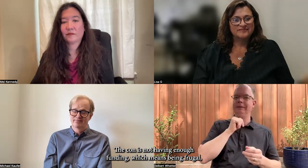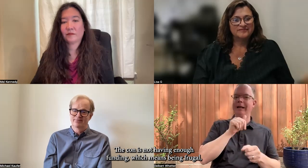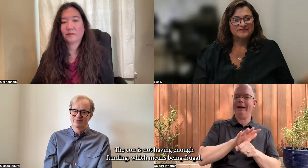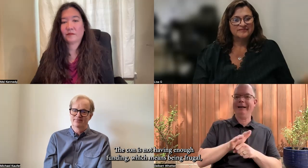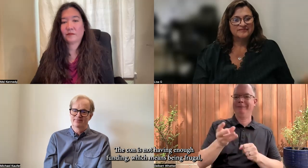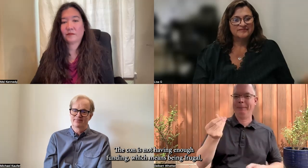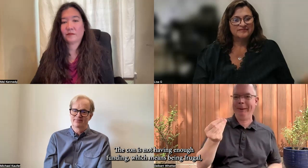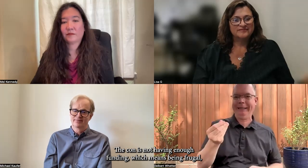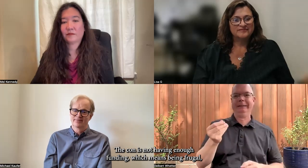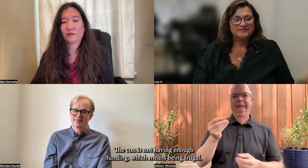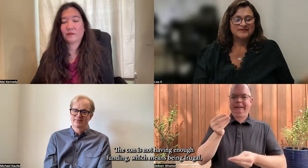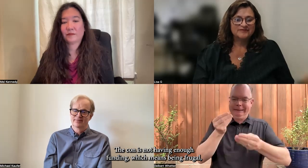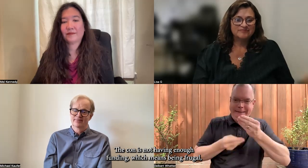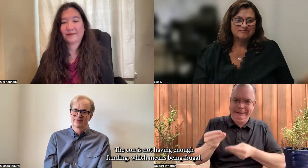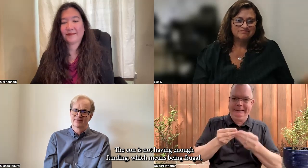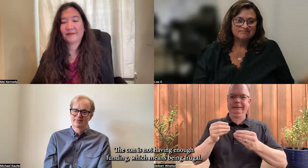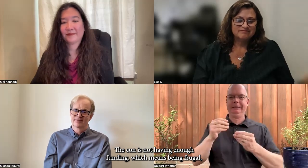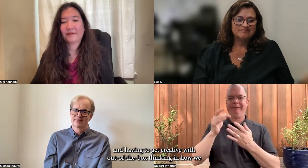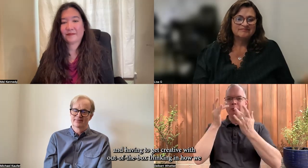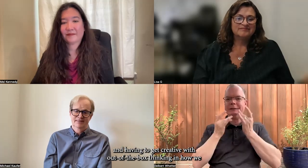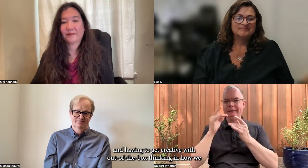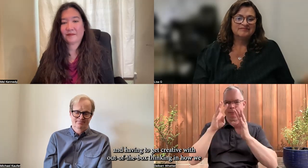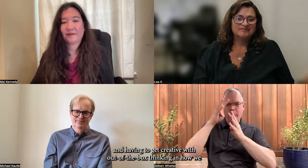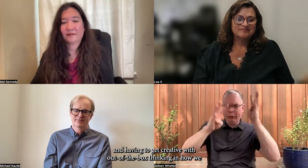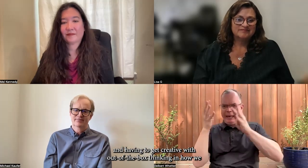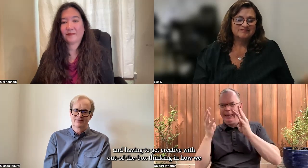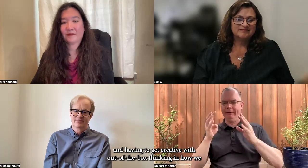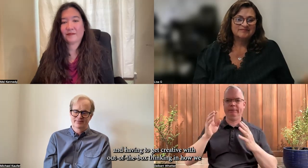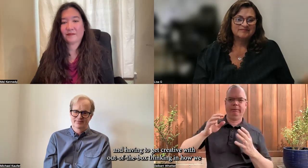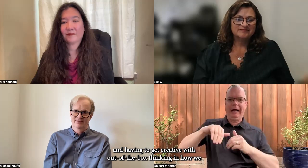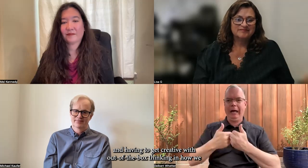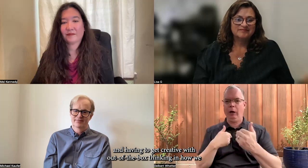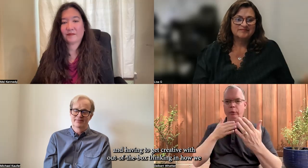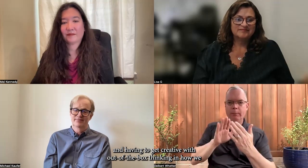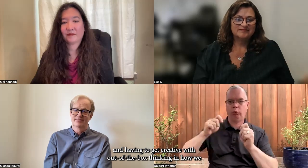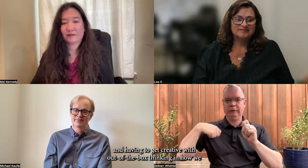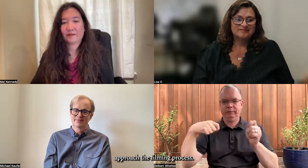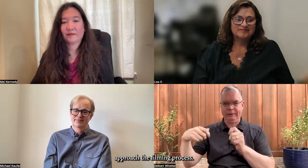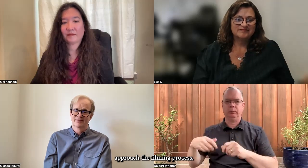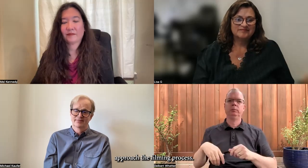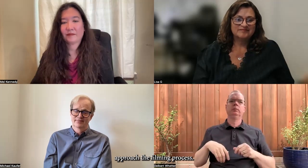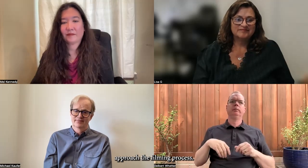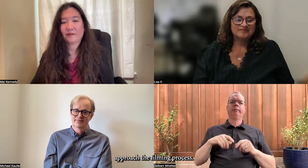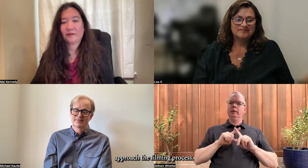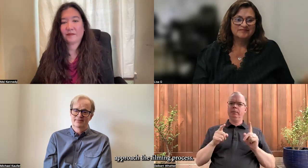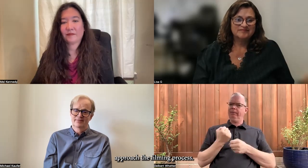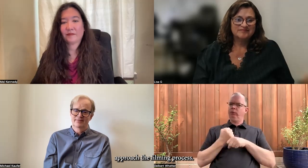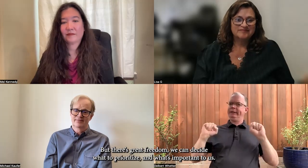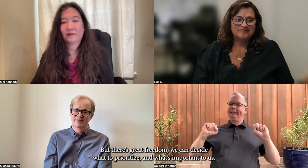not having enough funding, which means being frugal and having to get creative with out-of-the-box thinking in how we approach the filming process. But